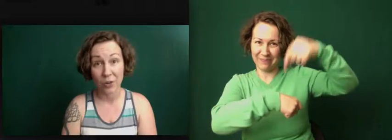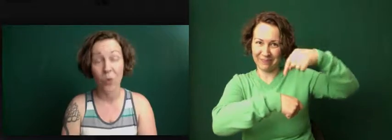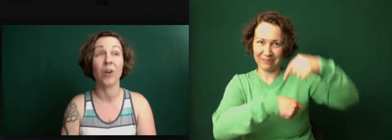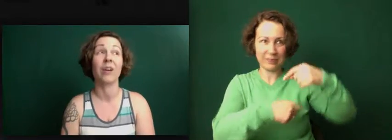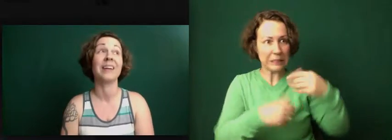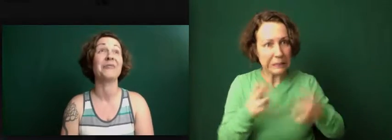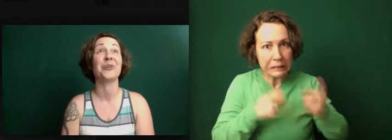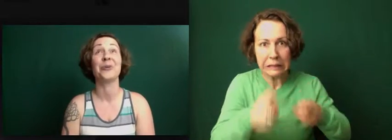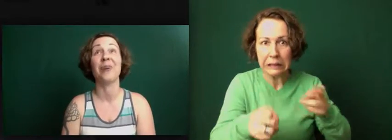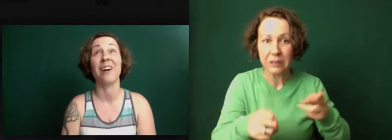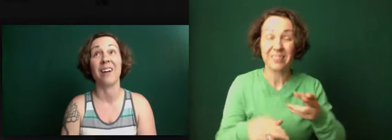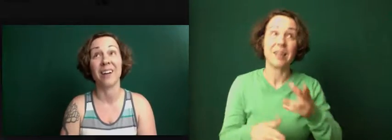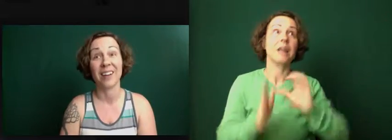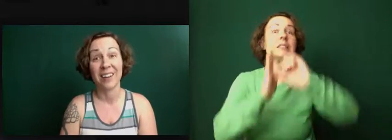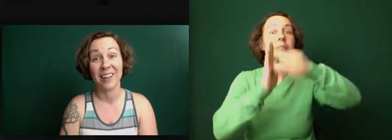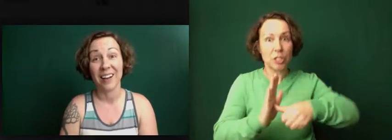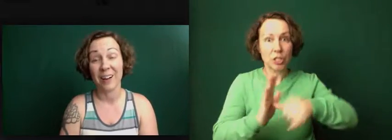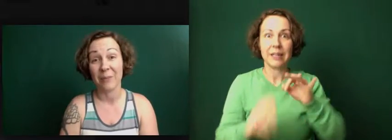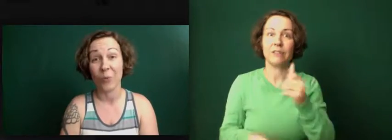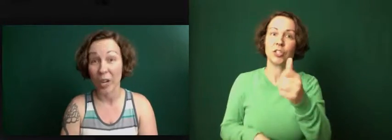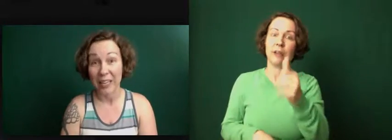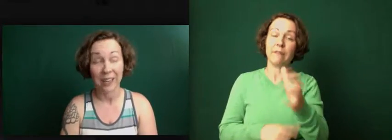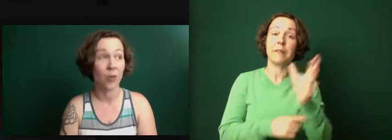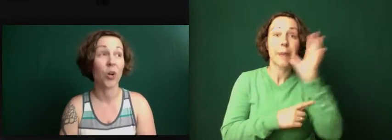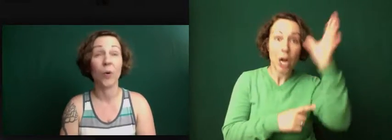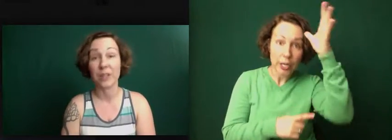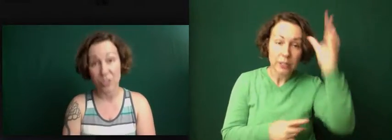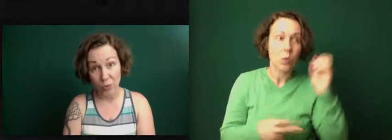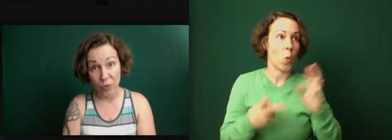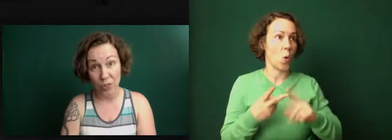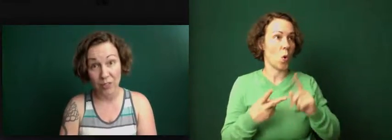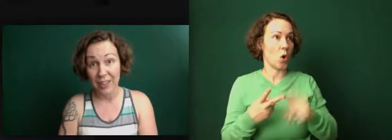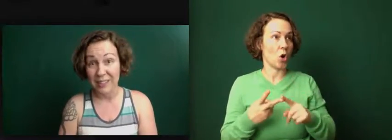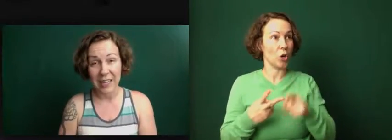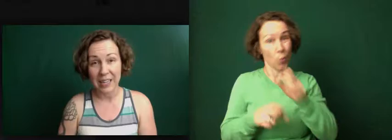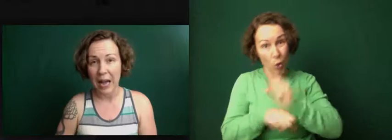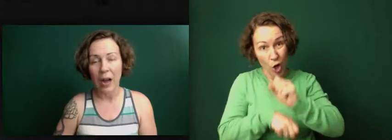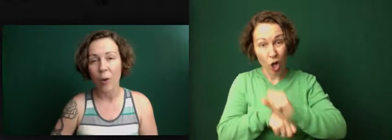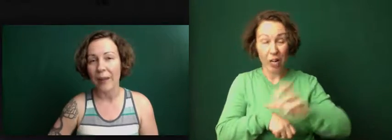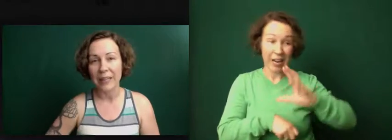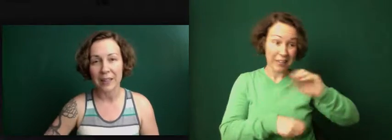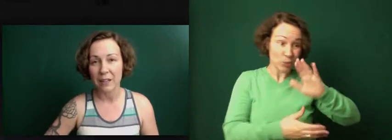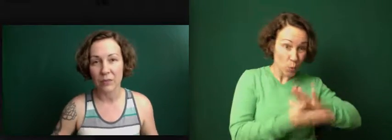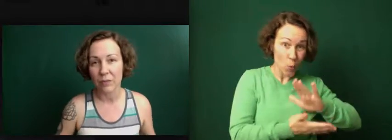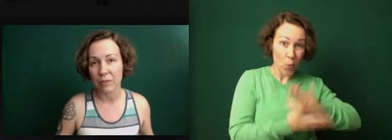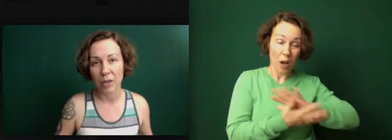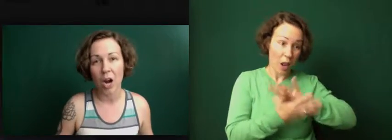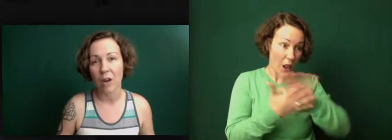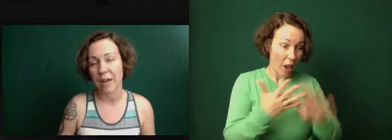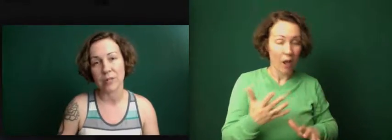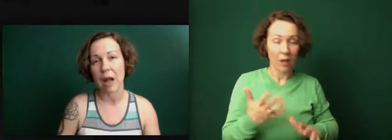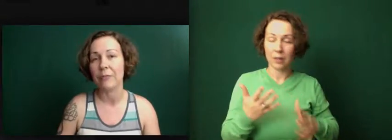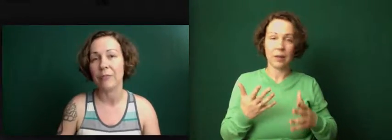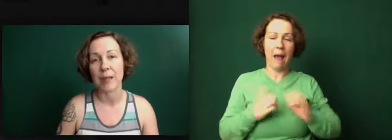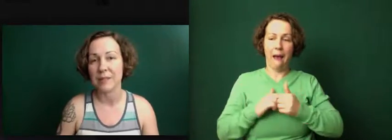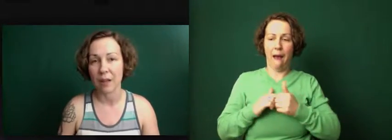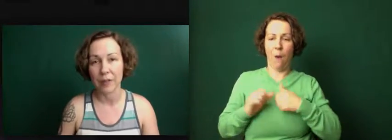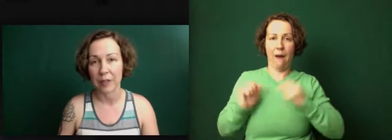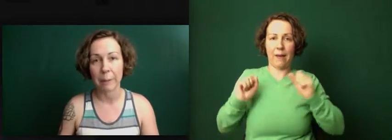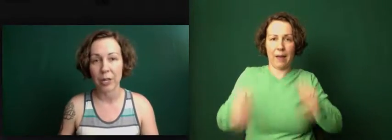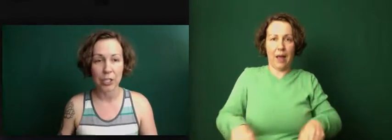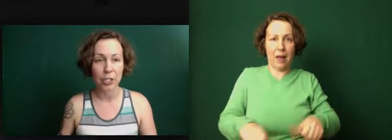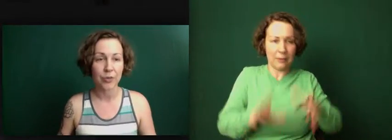a parent or if you are working or going to school. It's like, how am I going to carve out time